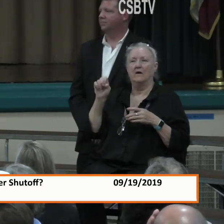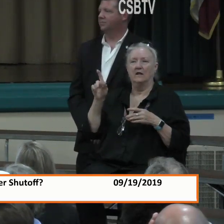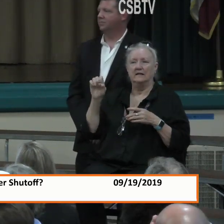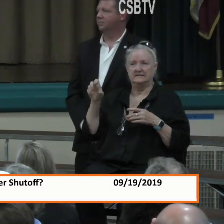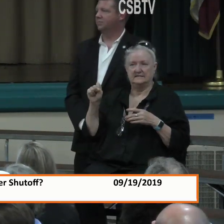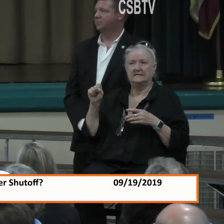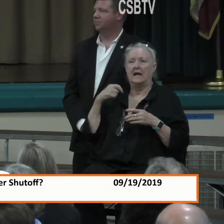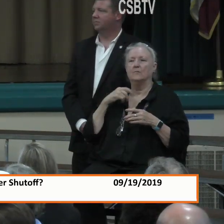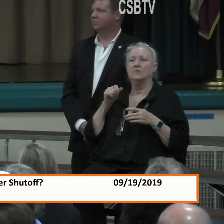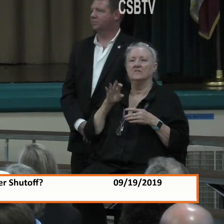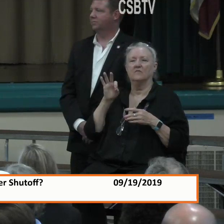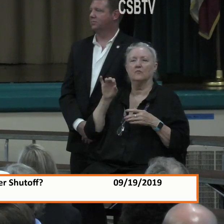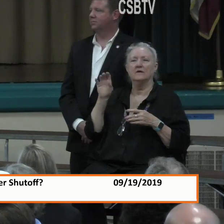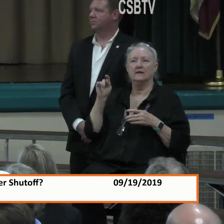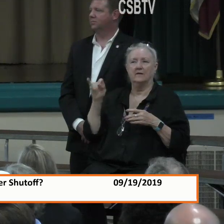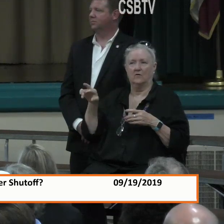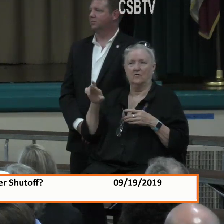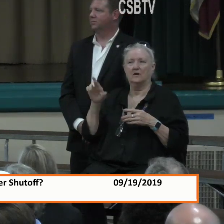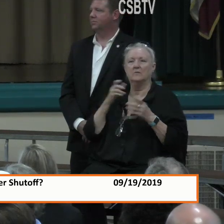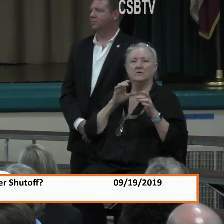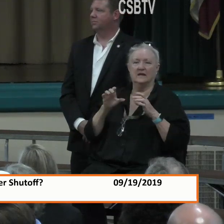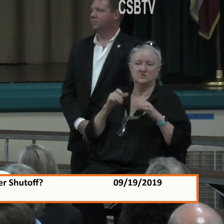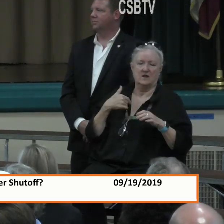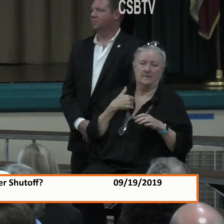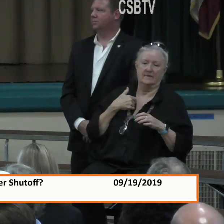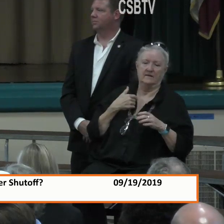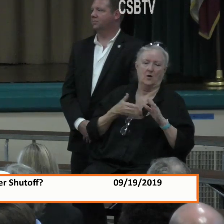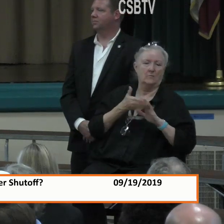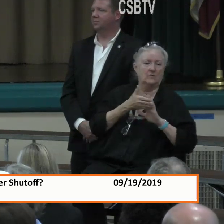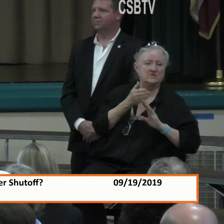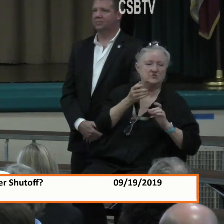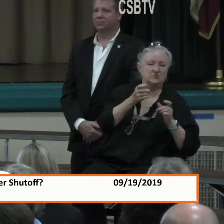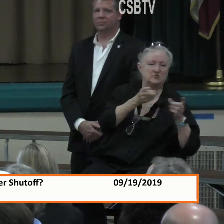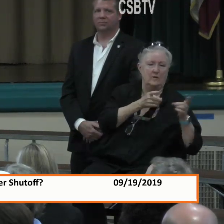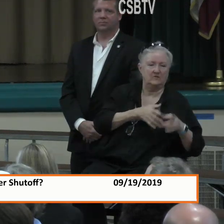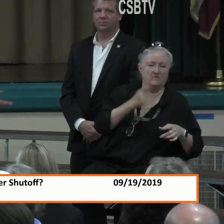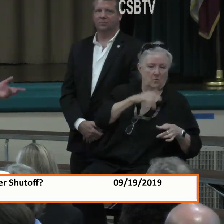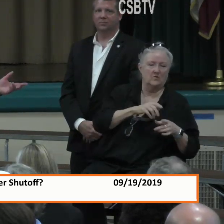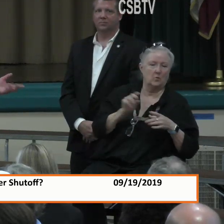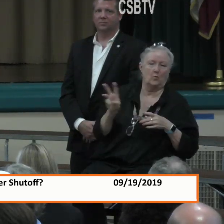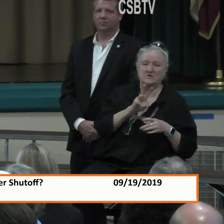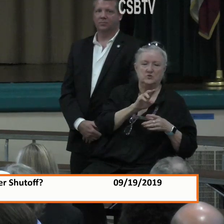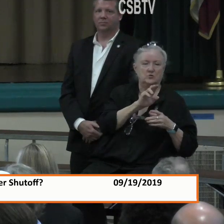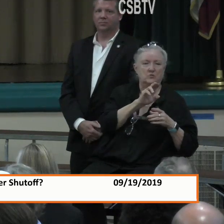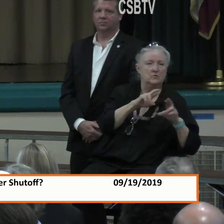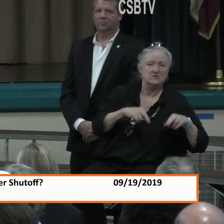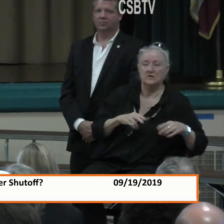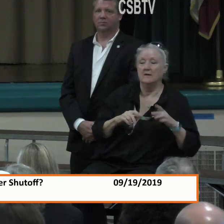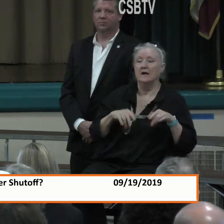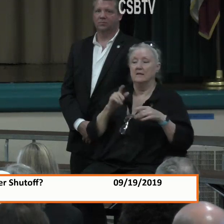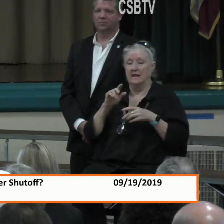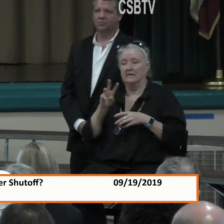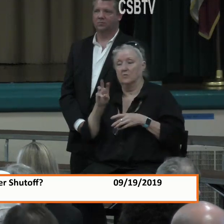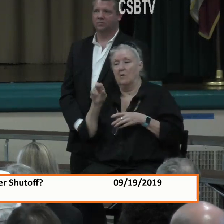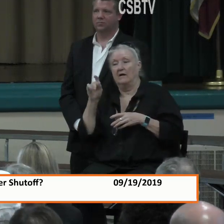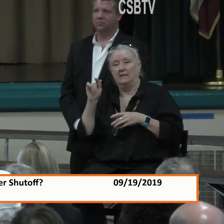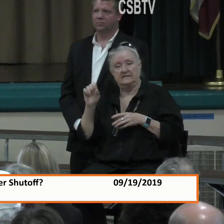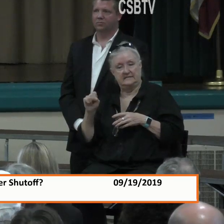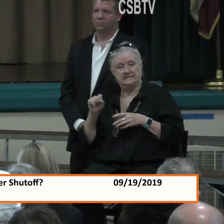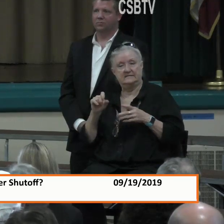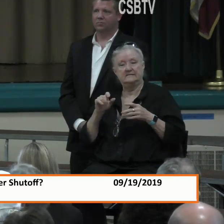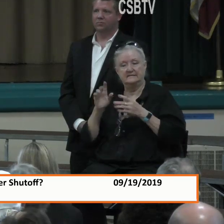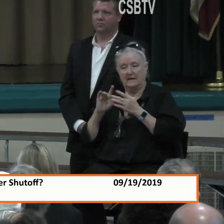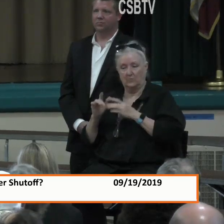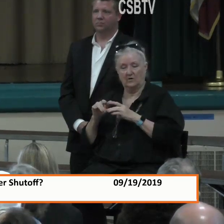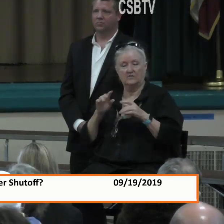I'm with Frontier Communications. I'm the operations director for the West region. And like the wireless networks, the wireline networks are